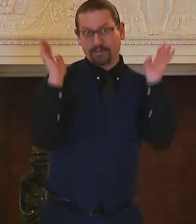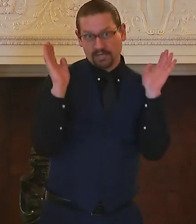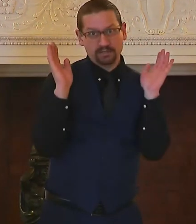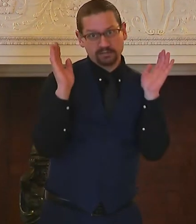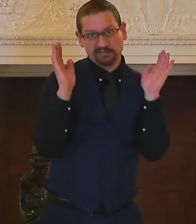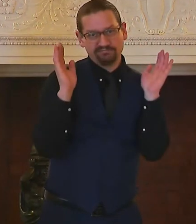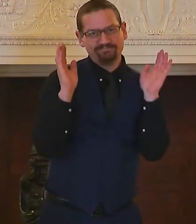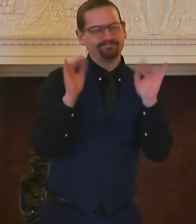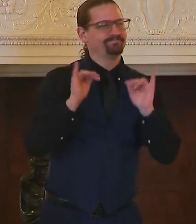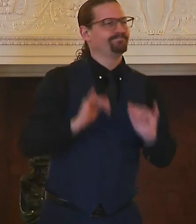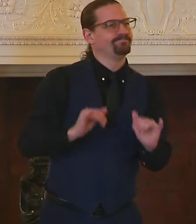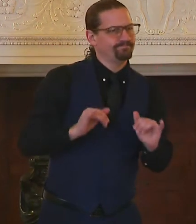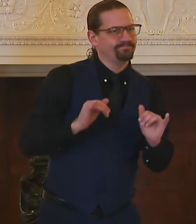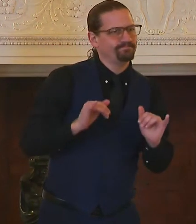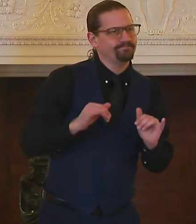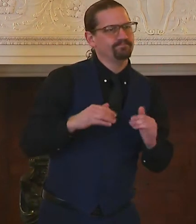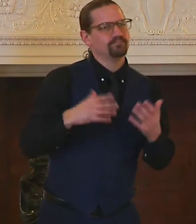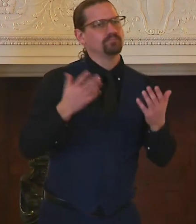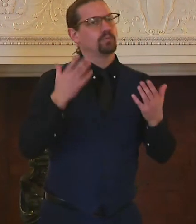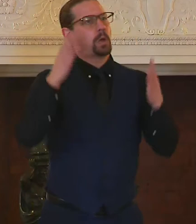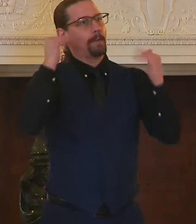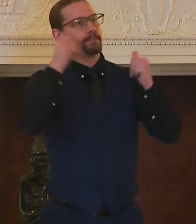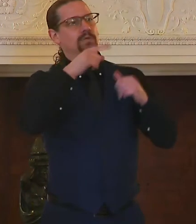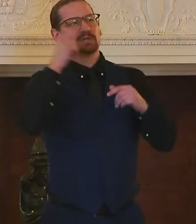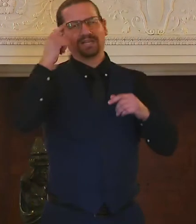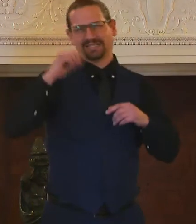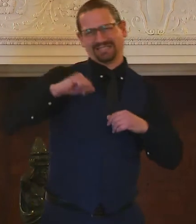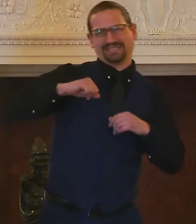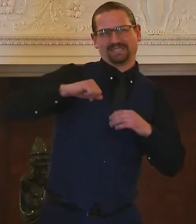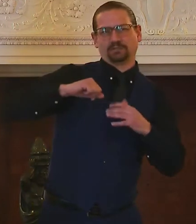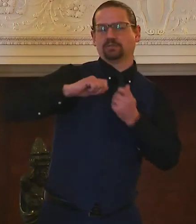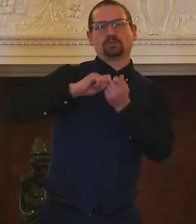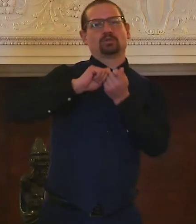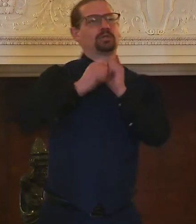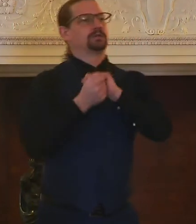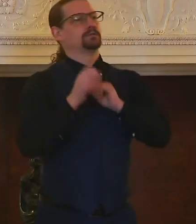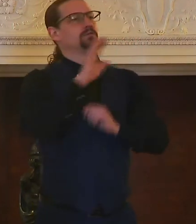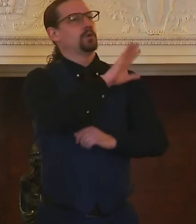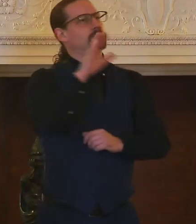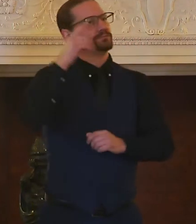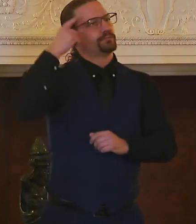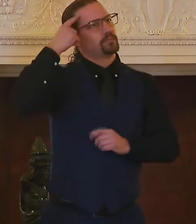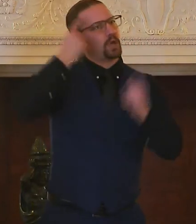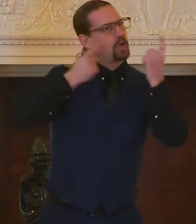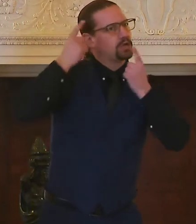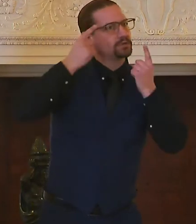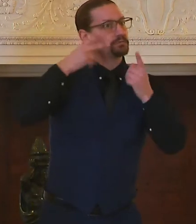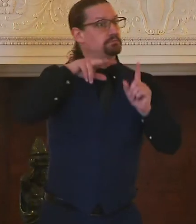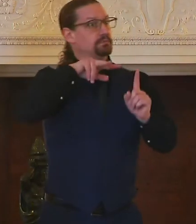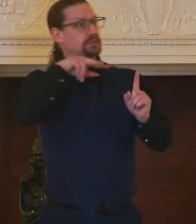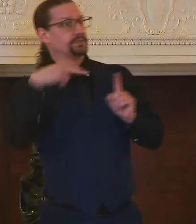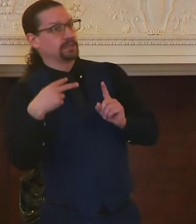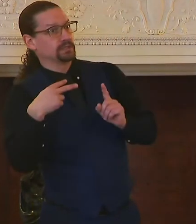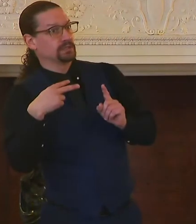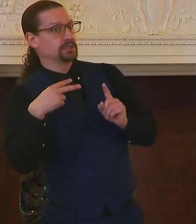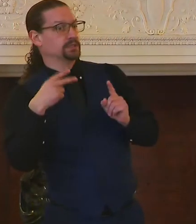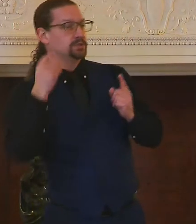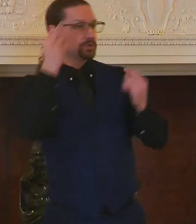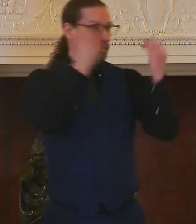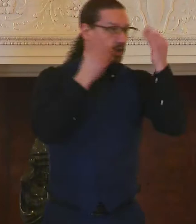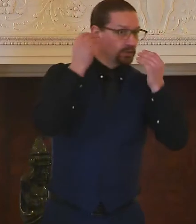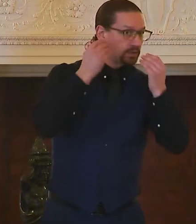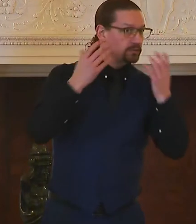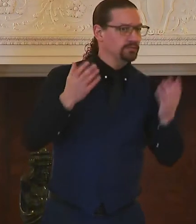as you. But I also have known cases of individuals that have